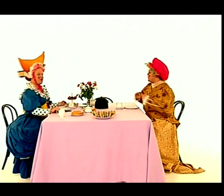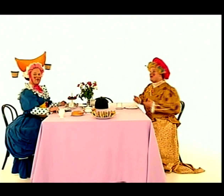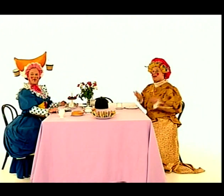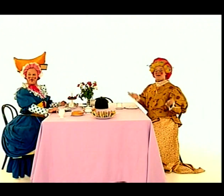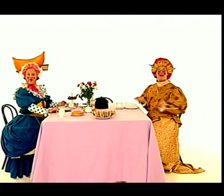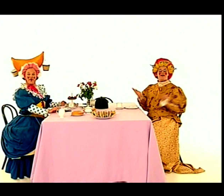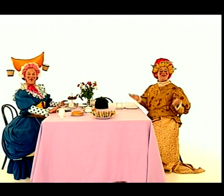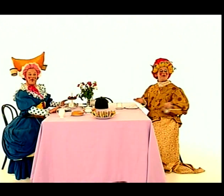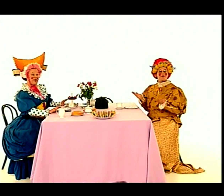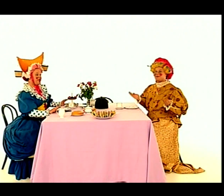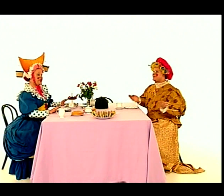where are you?